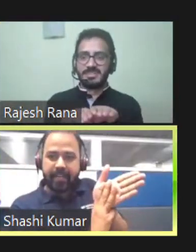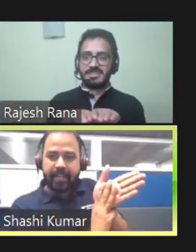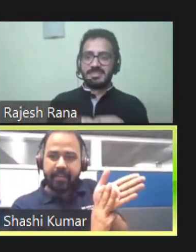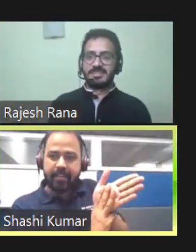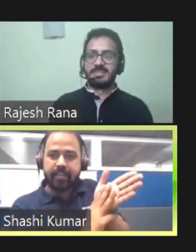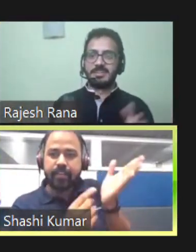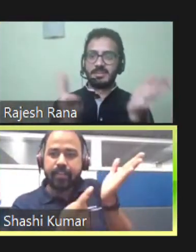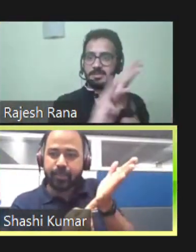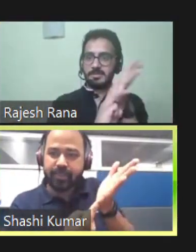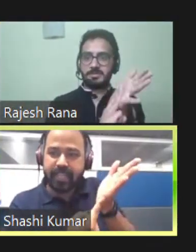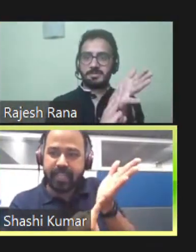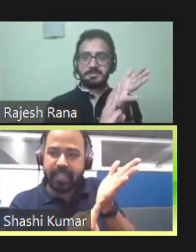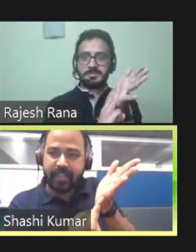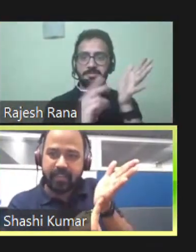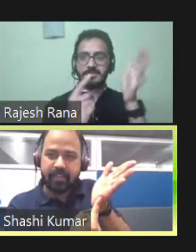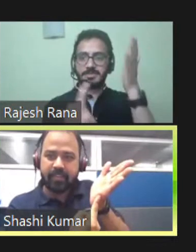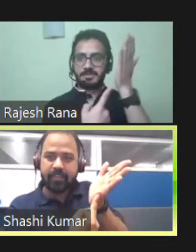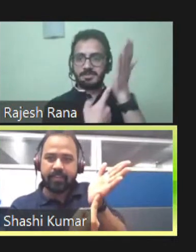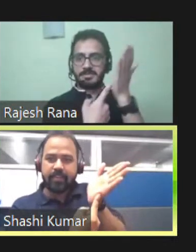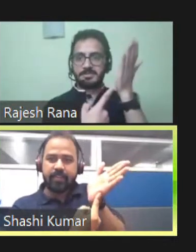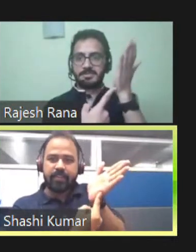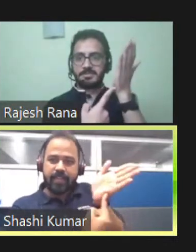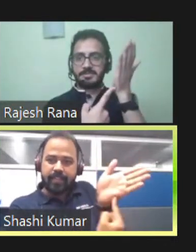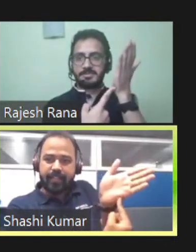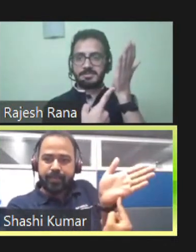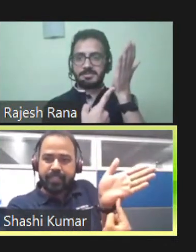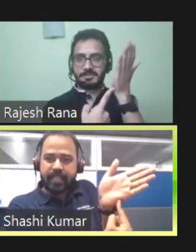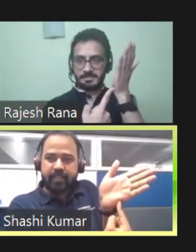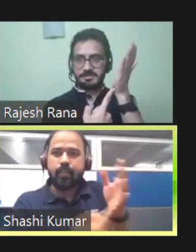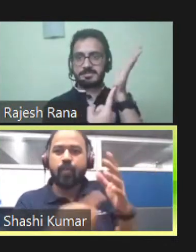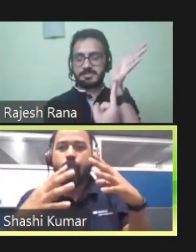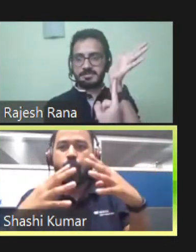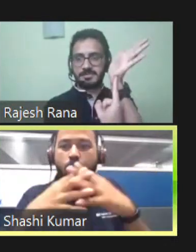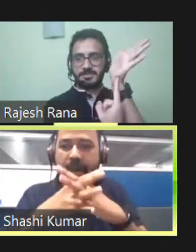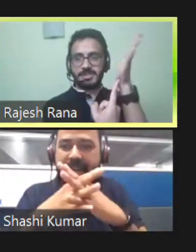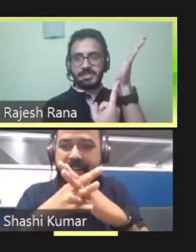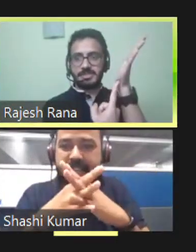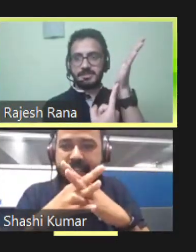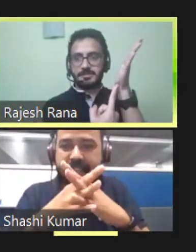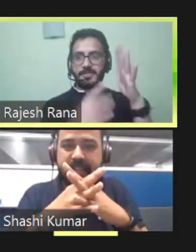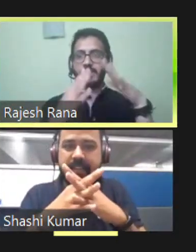Monday, Tuesday, right? Tuesday,